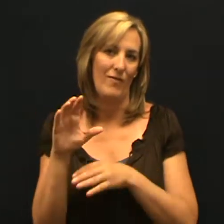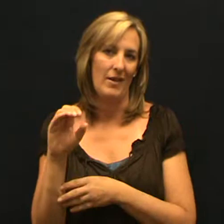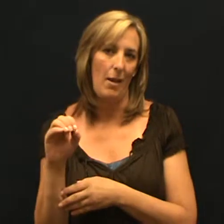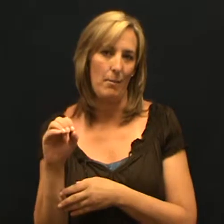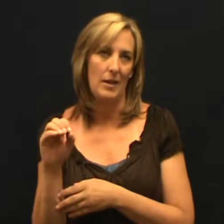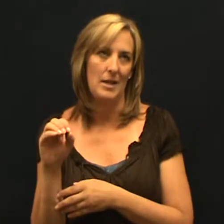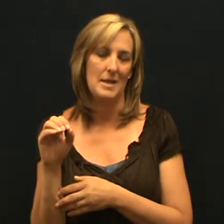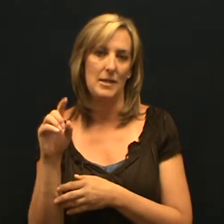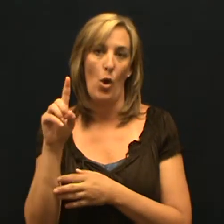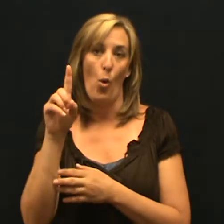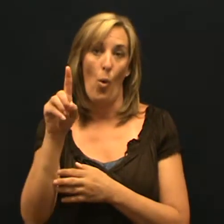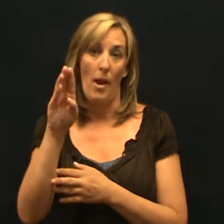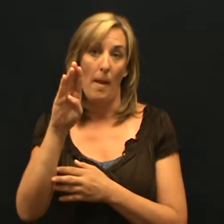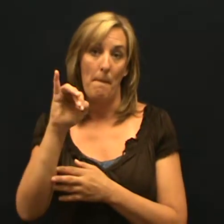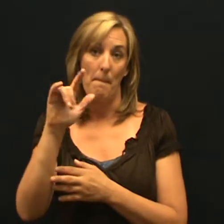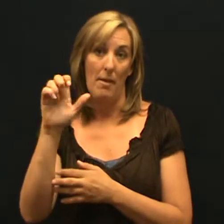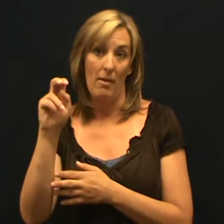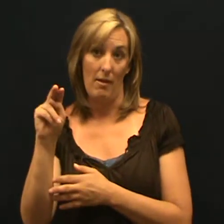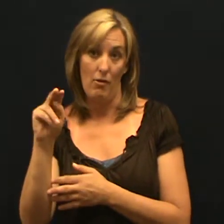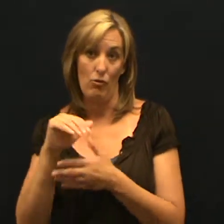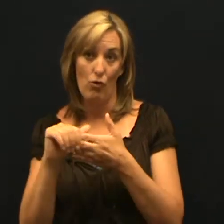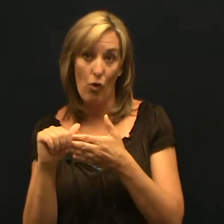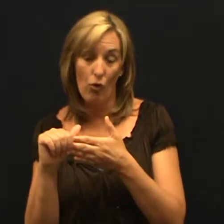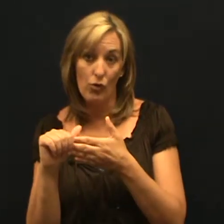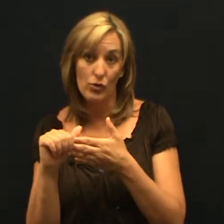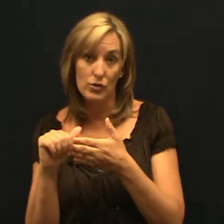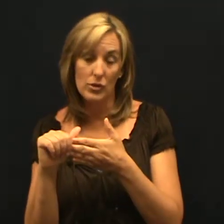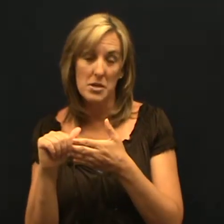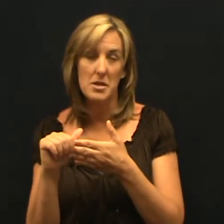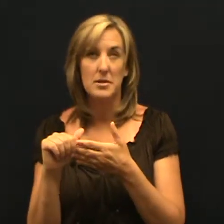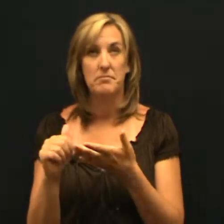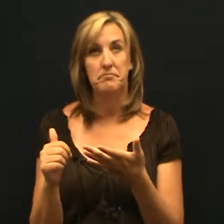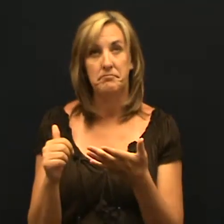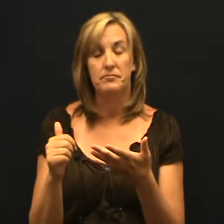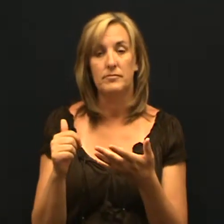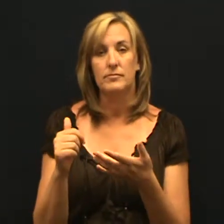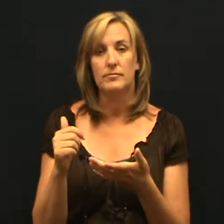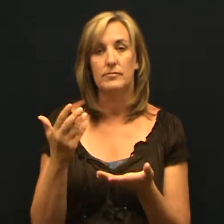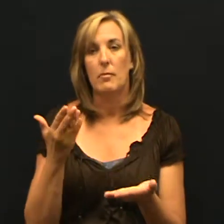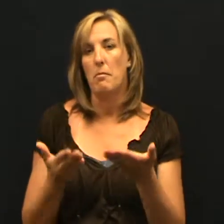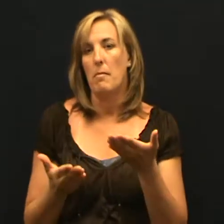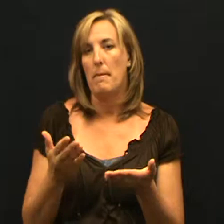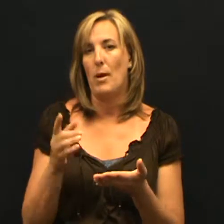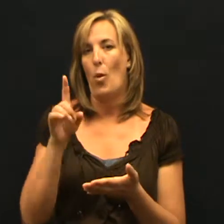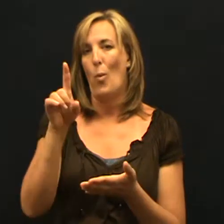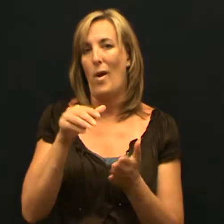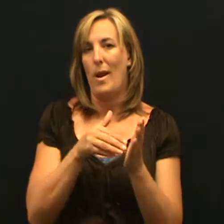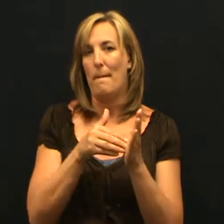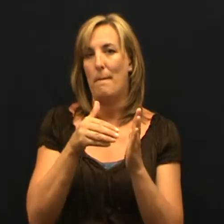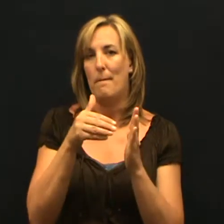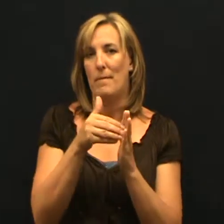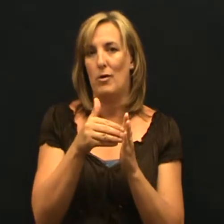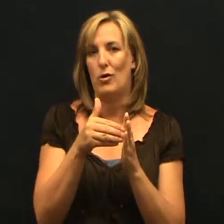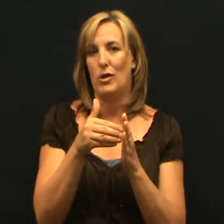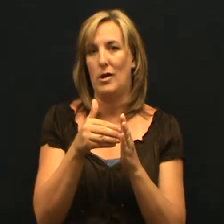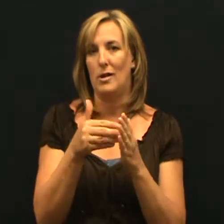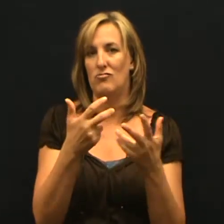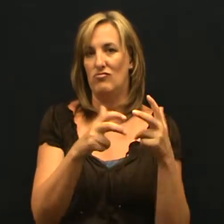billion, and let's say there's maybe 1 million shares of stock out there, you